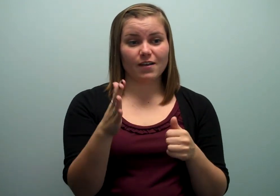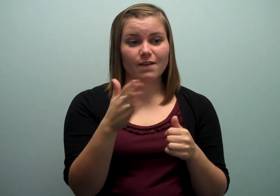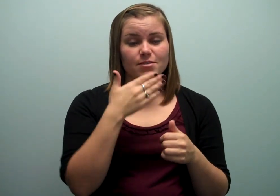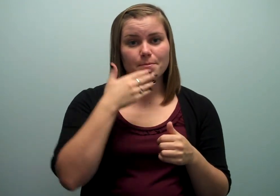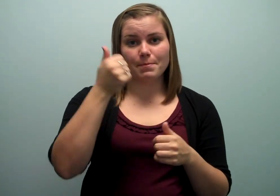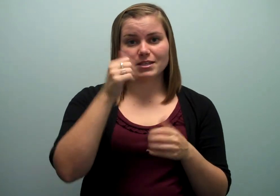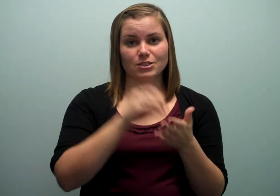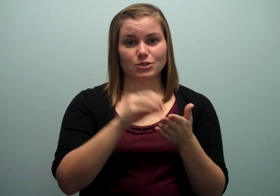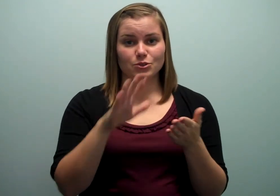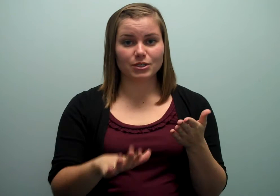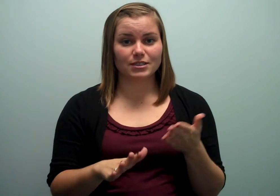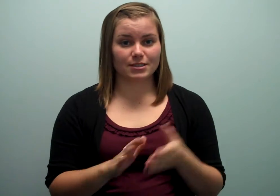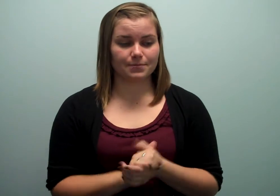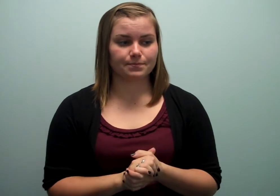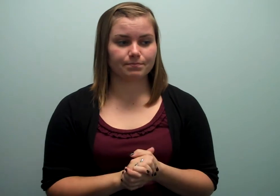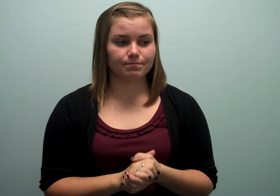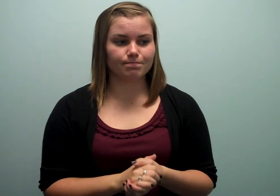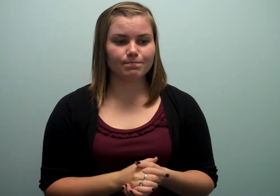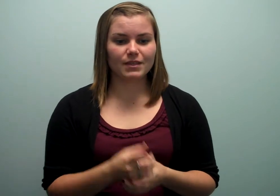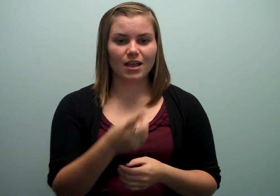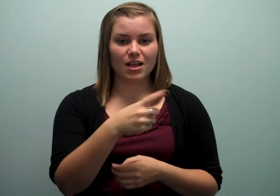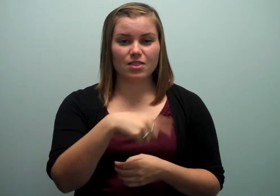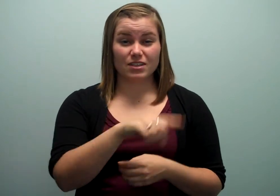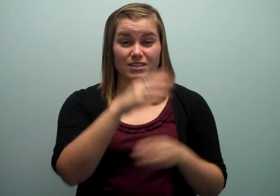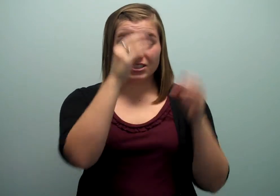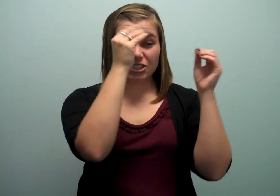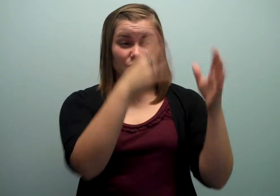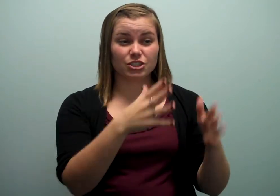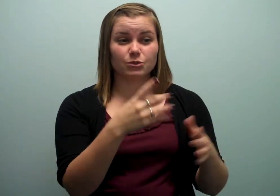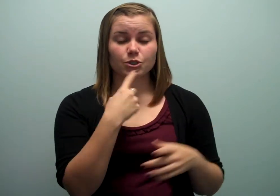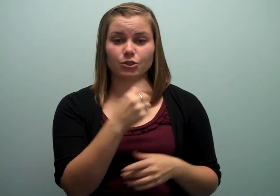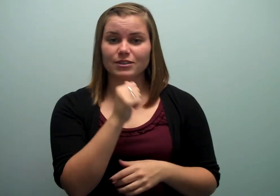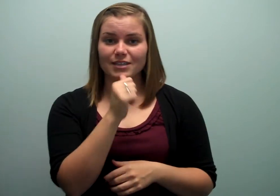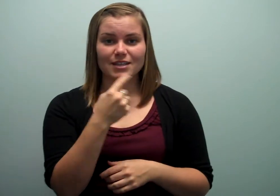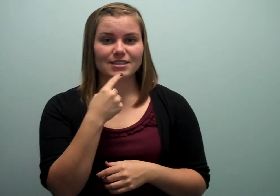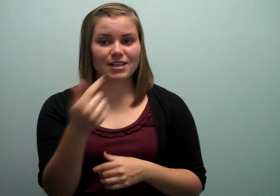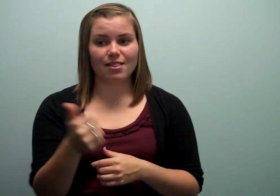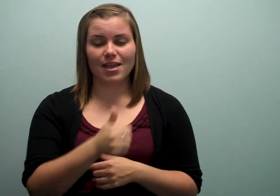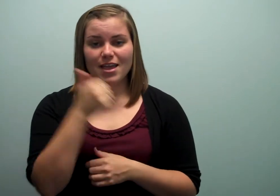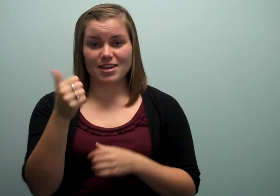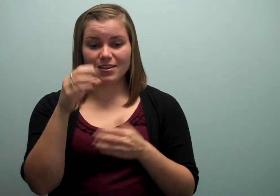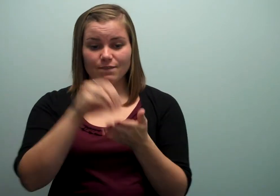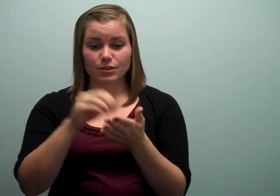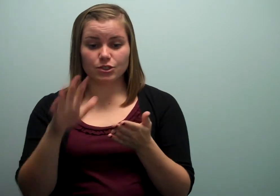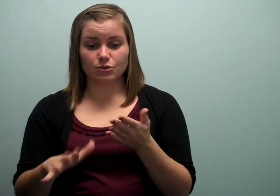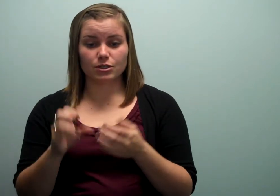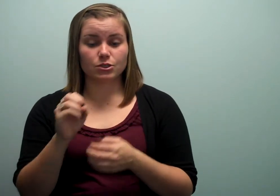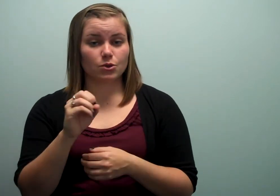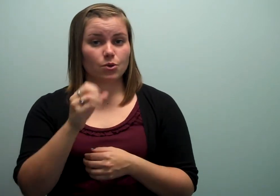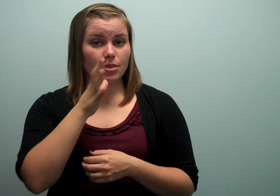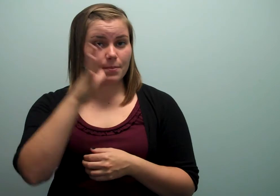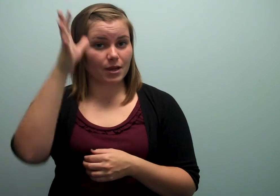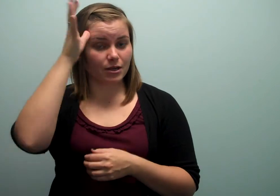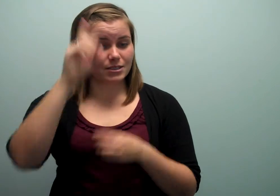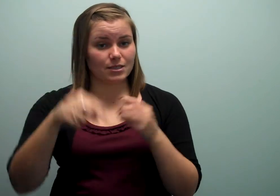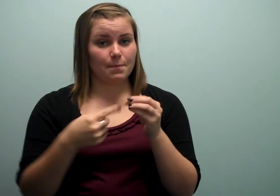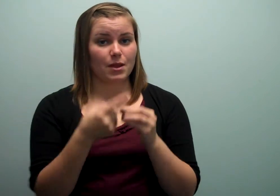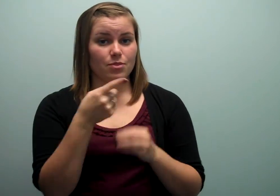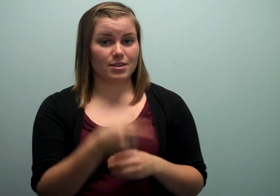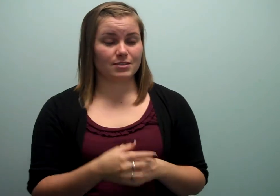students." These teachers were asked, "Don't tell any of the students or the parents about this." At the end of